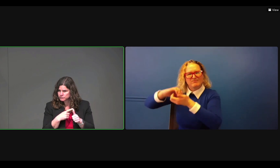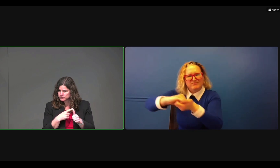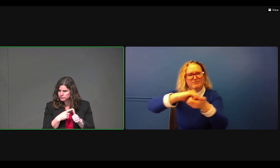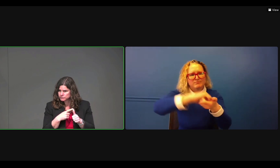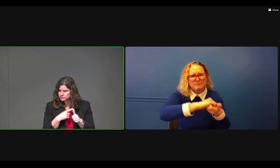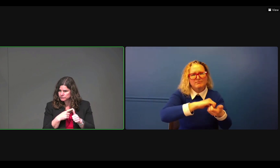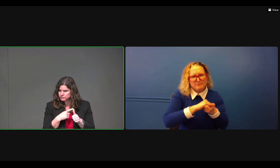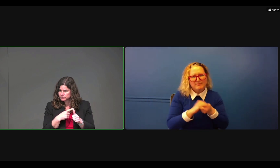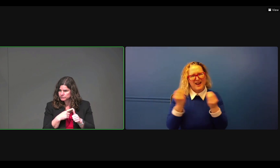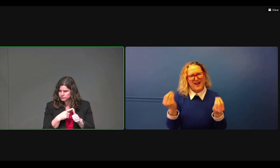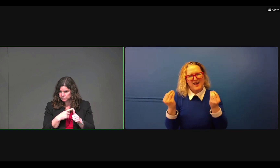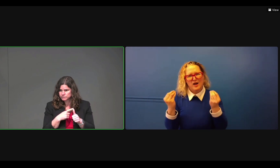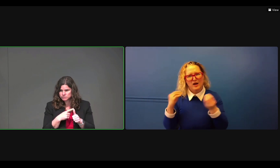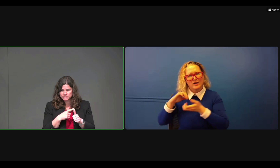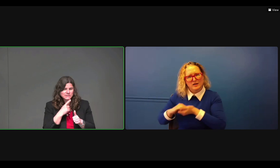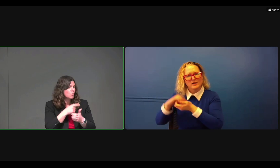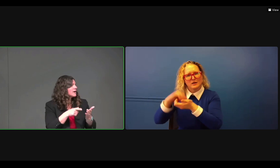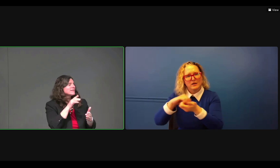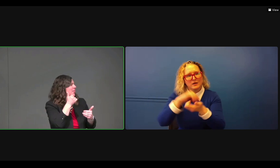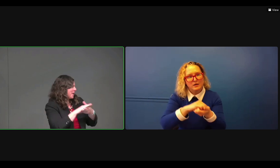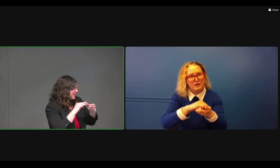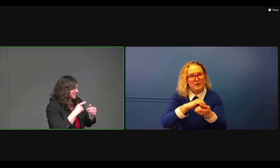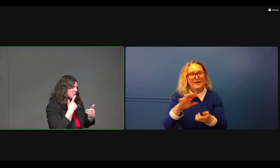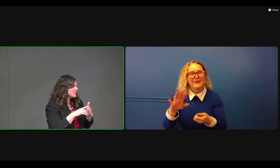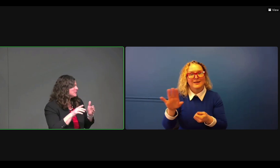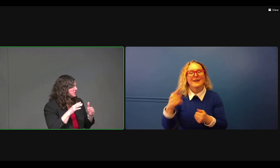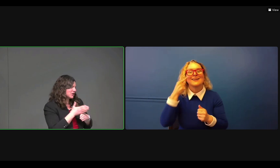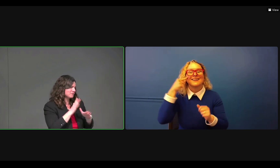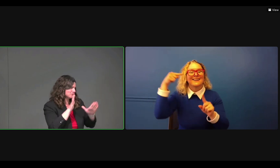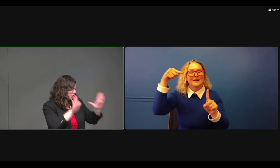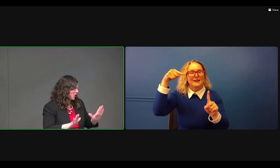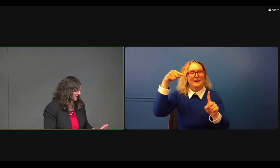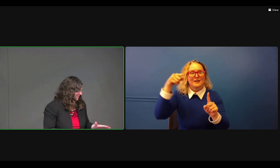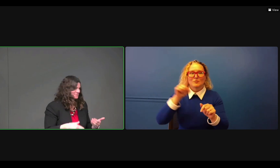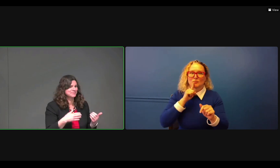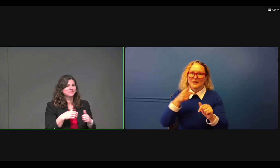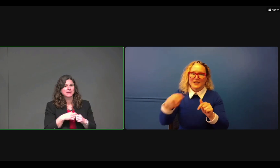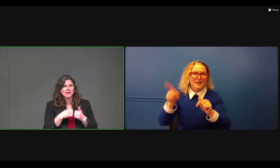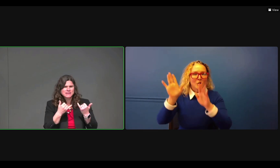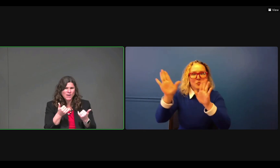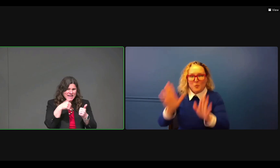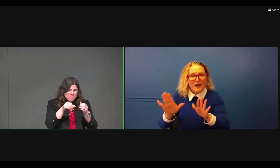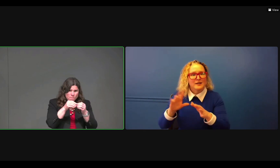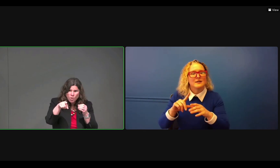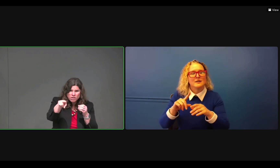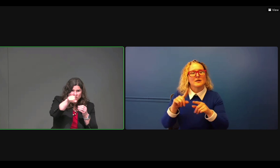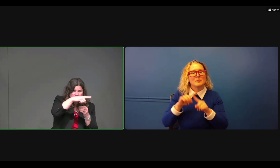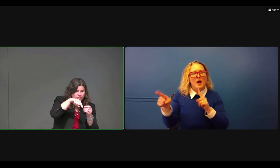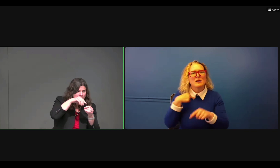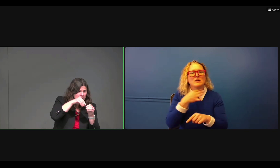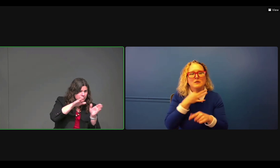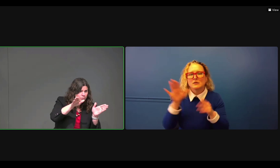so hopefully we can connect you to. Another question, well, more again, a comment was just that